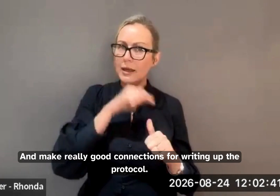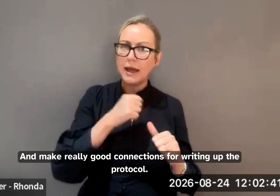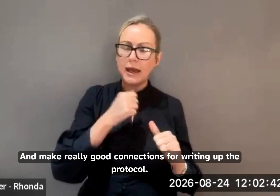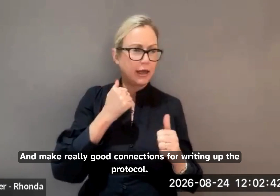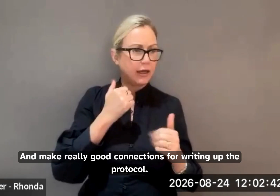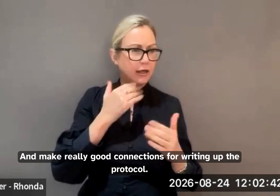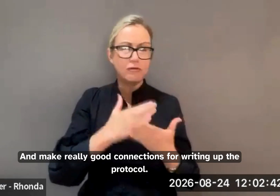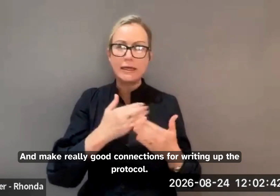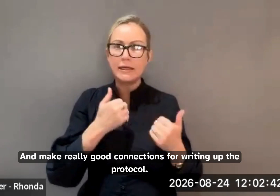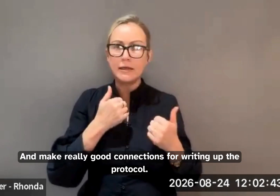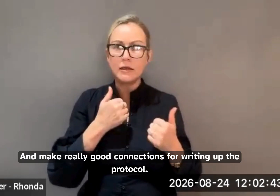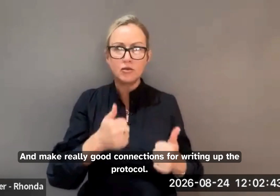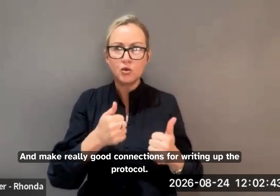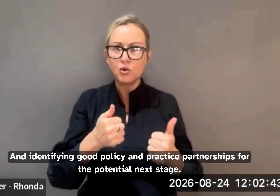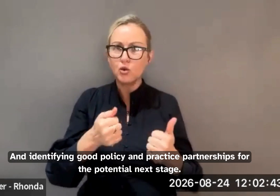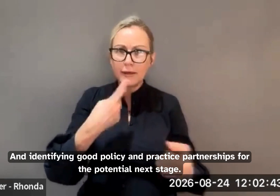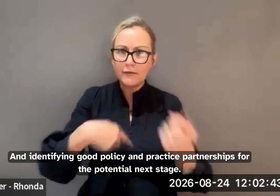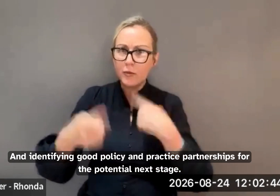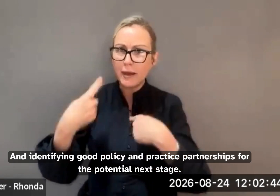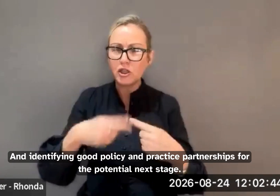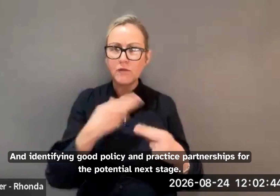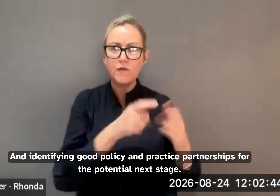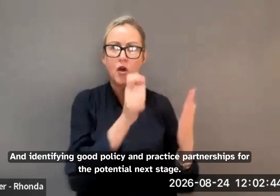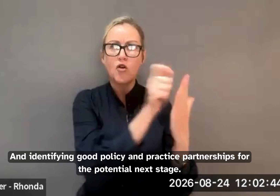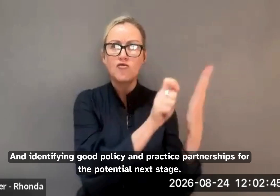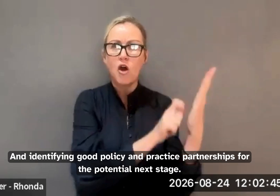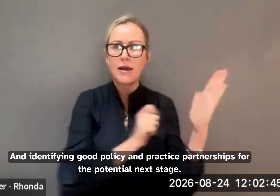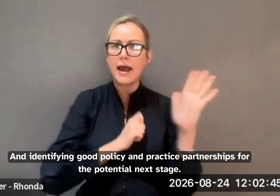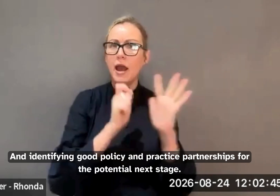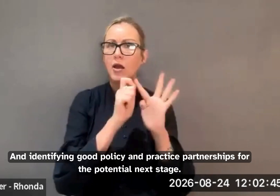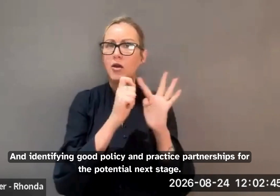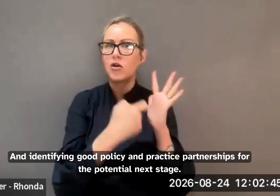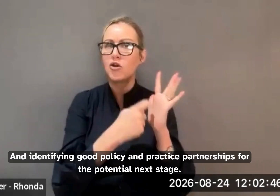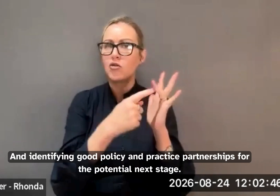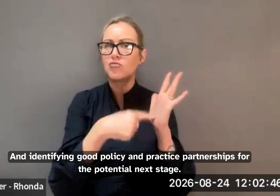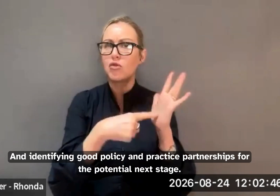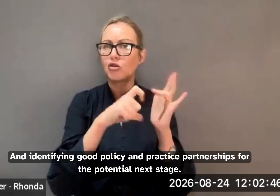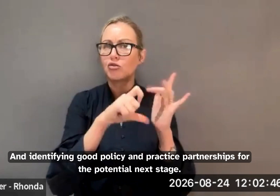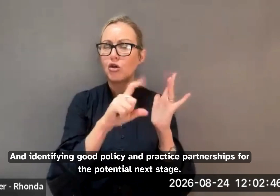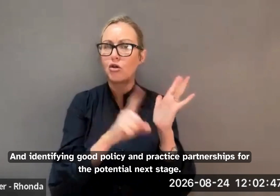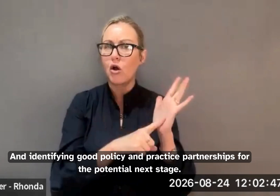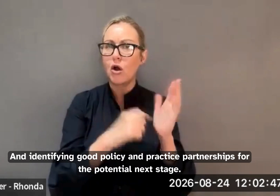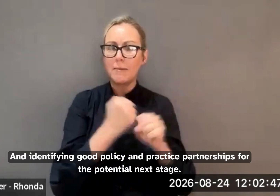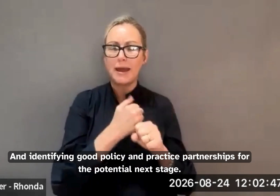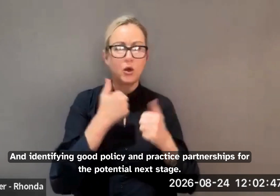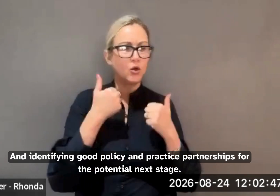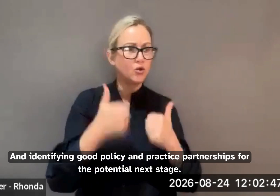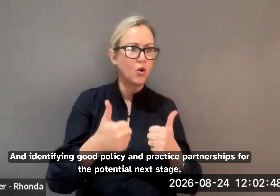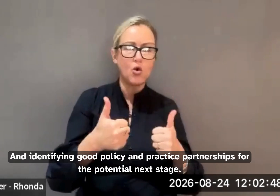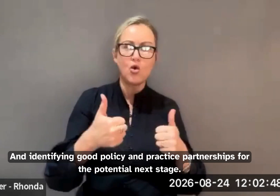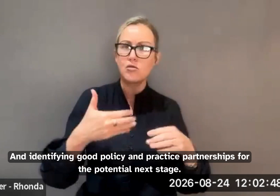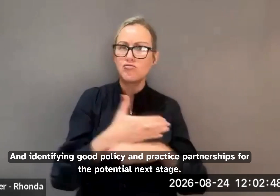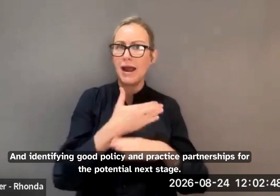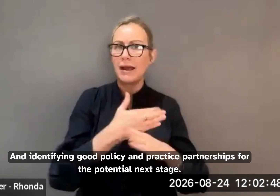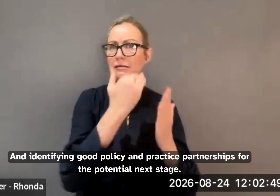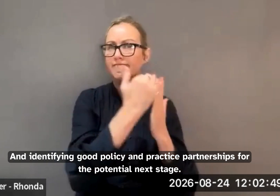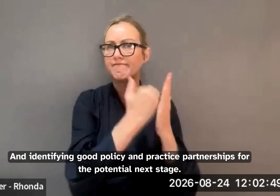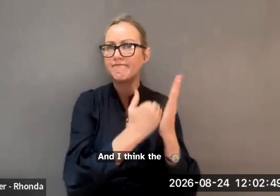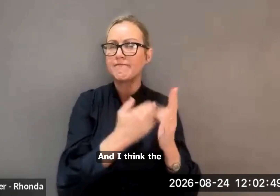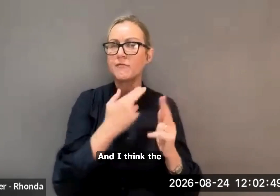for writing up the protocol and identifying good policy and practice partnerships for the potential next